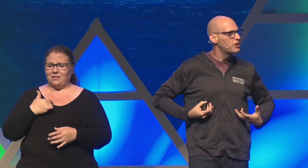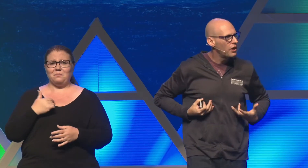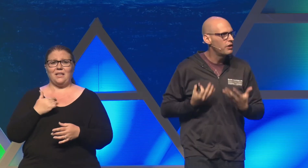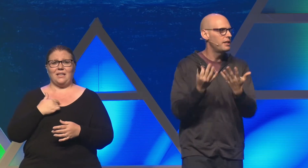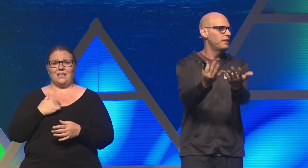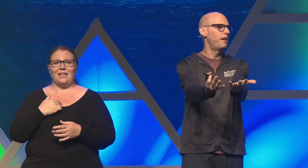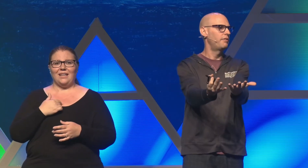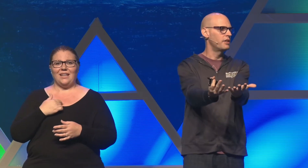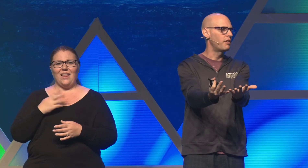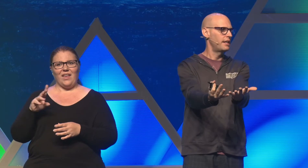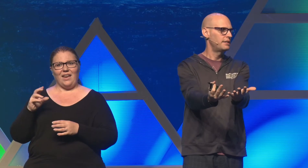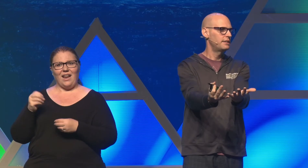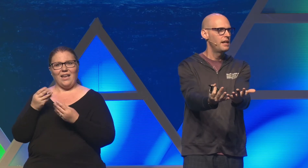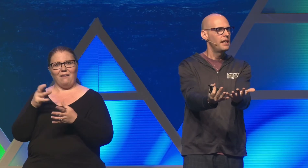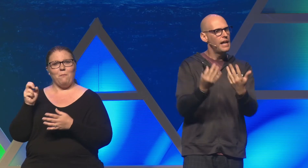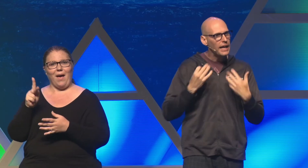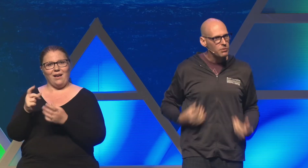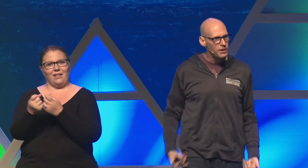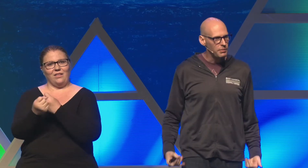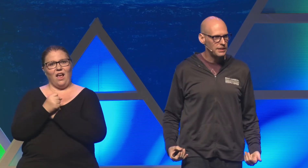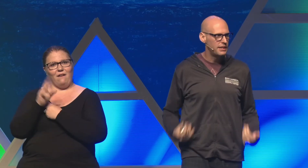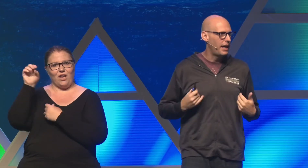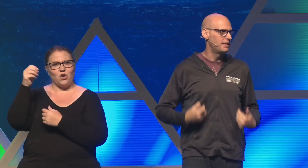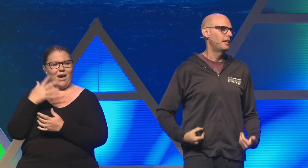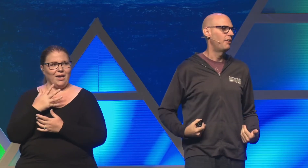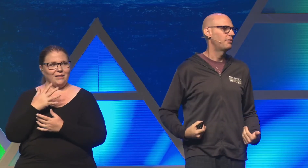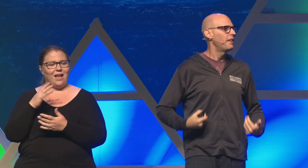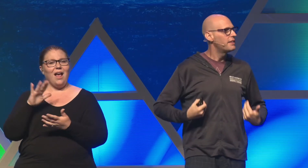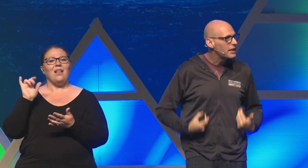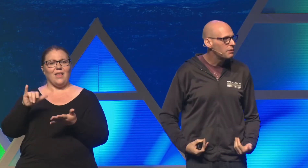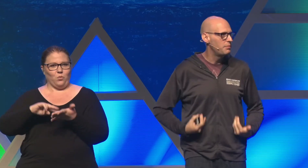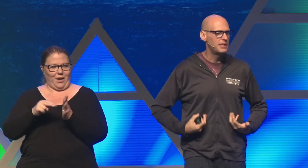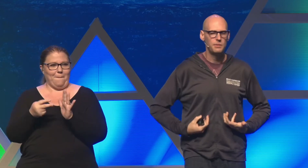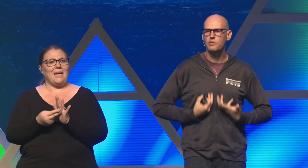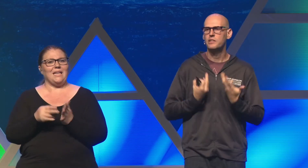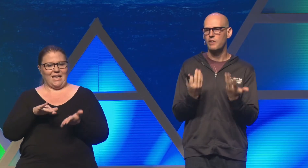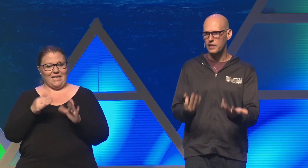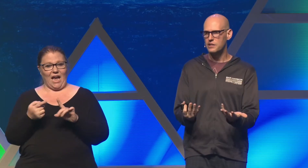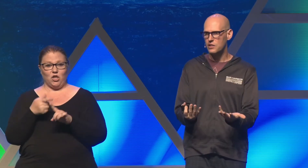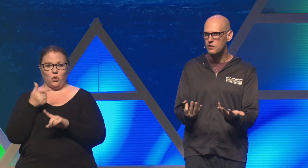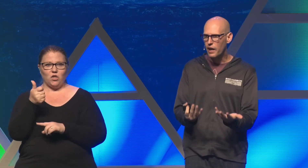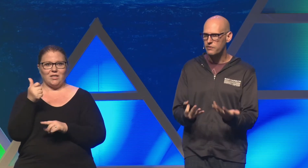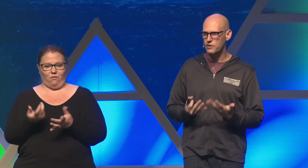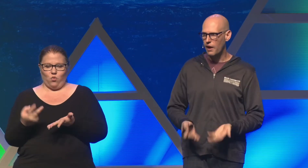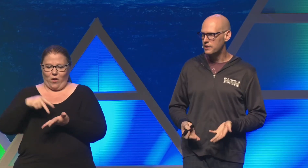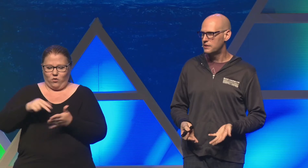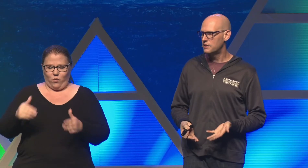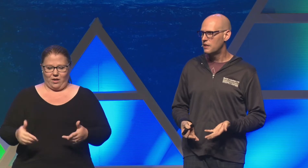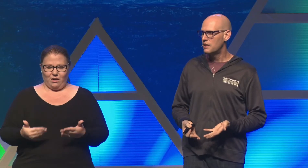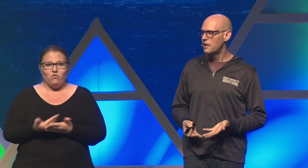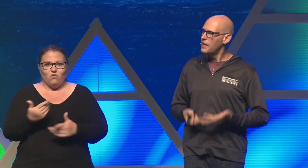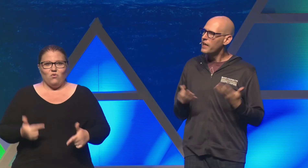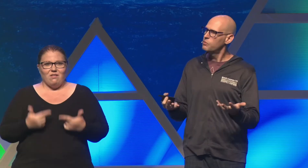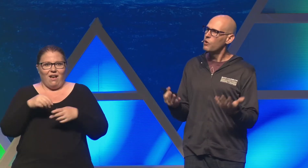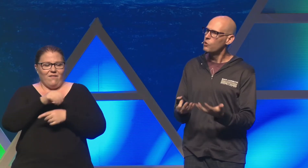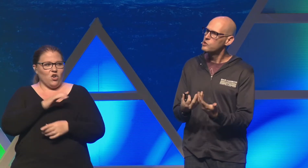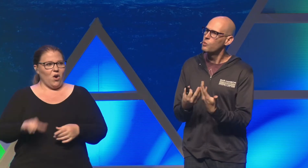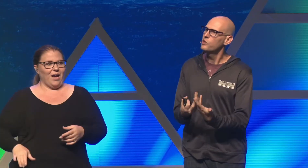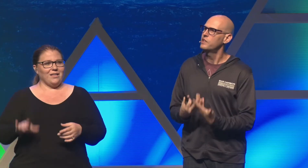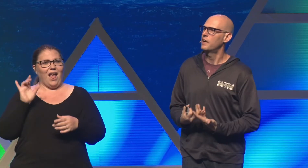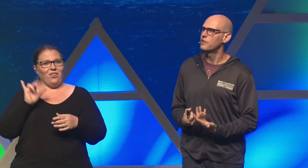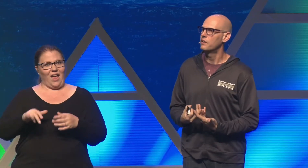is returned in love and grace. That's what it means to die to self. That's what it means to be resurrected to new life in Christ. That's what